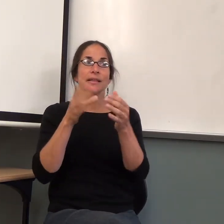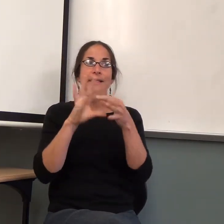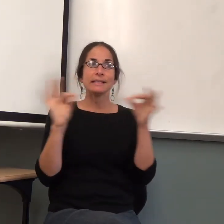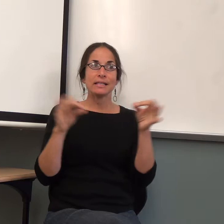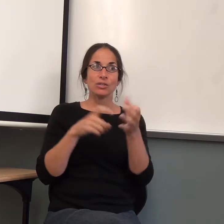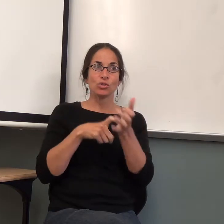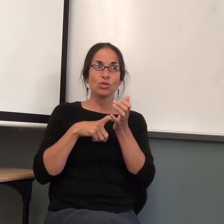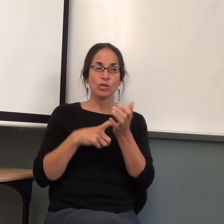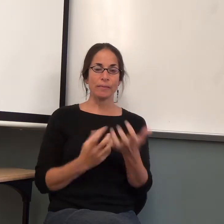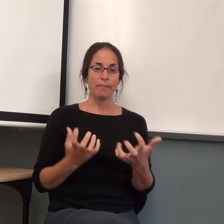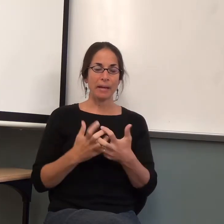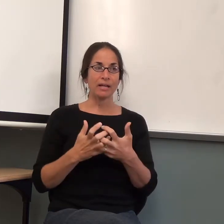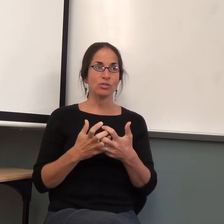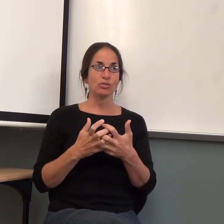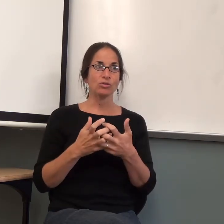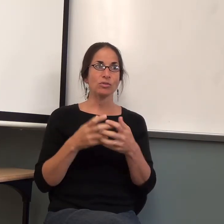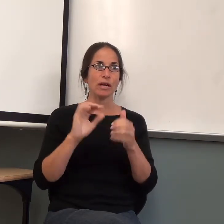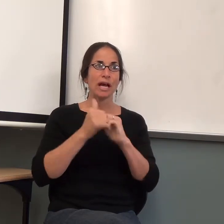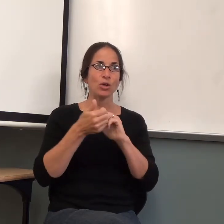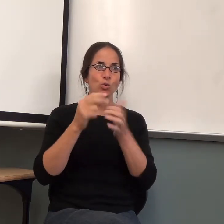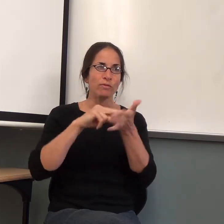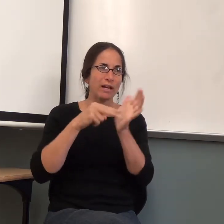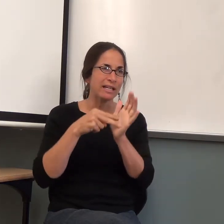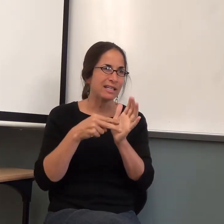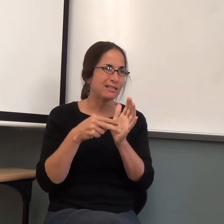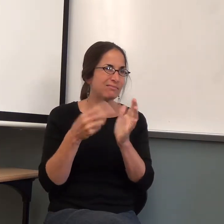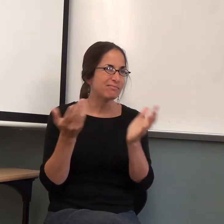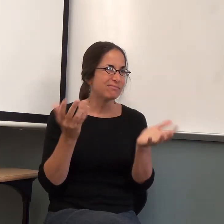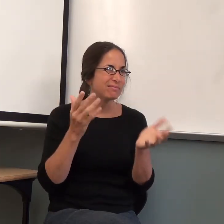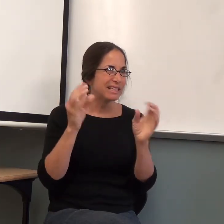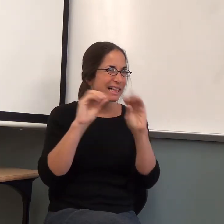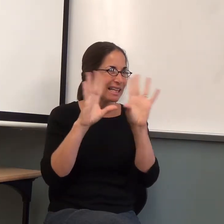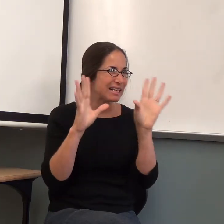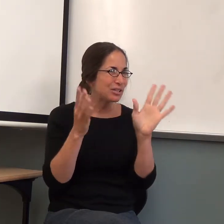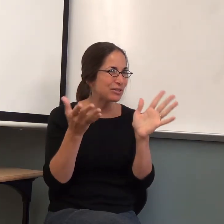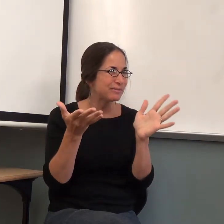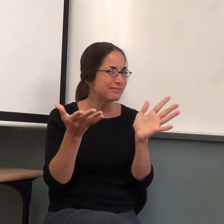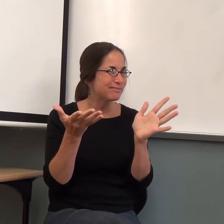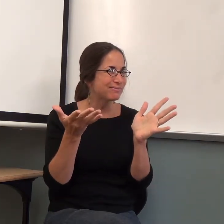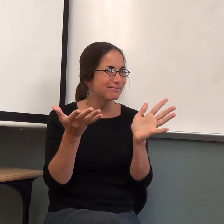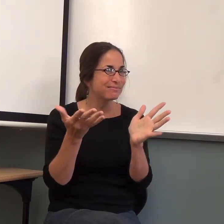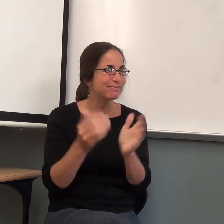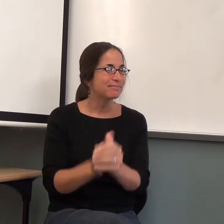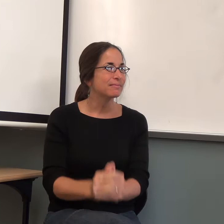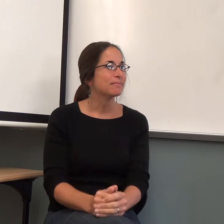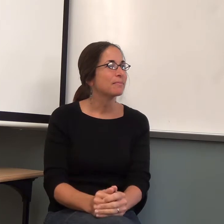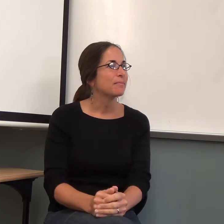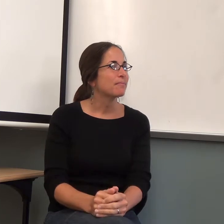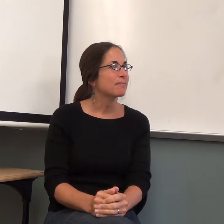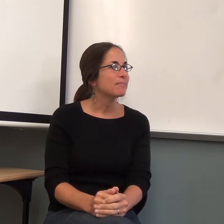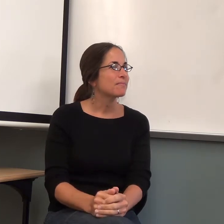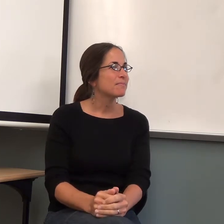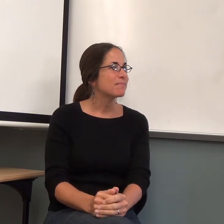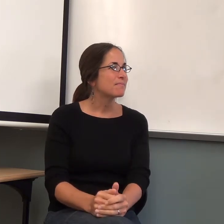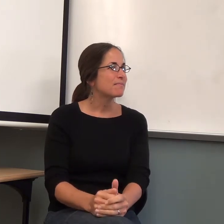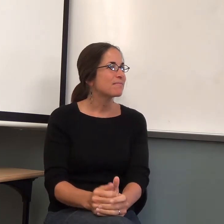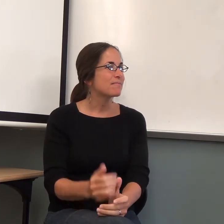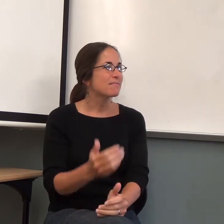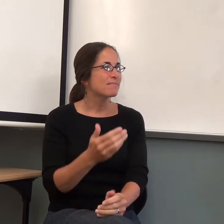match. Does that help clarify a little bit what the instructions for vocabulary are? Loud and clear. You would use the noun of person, place